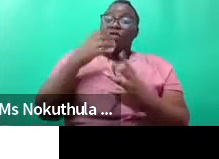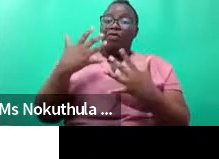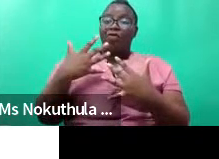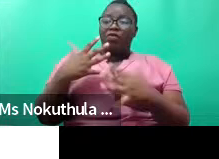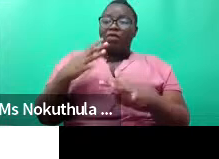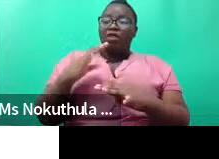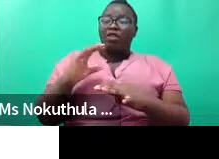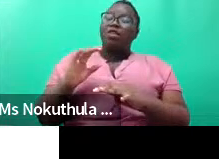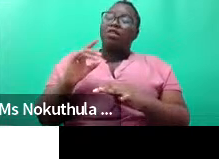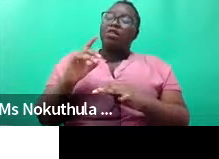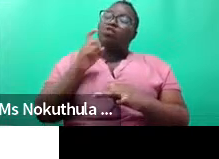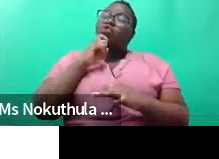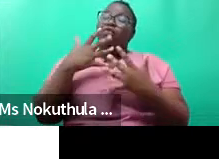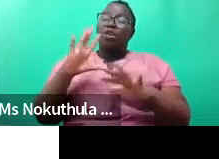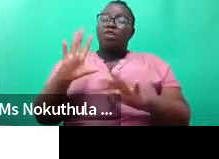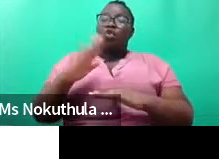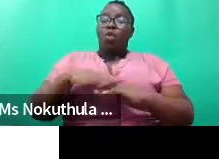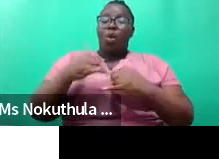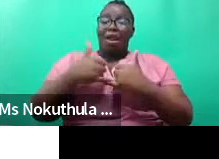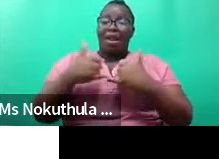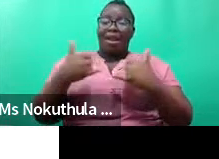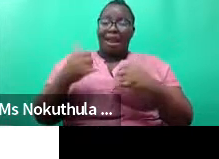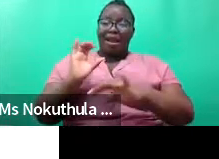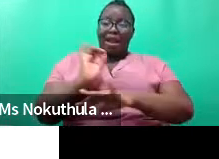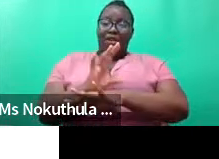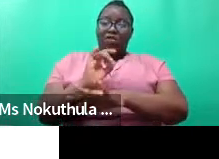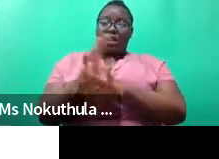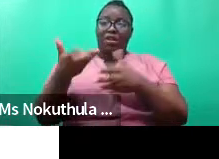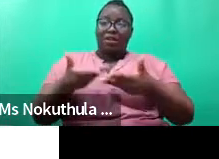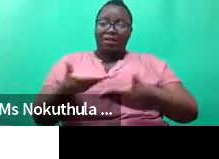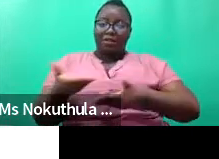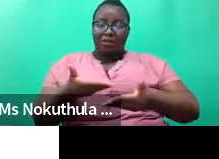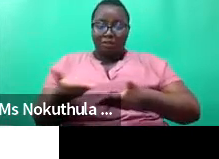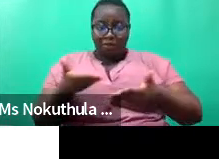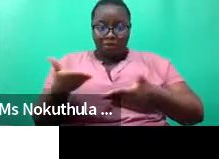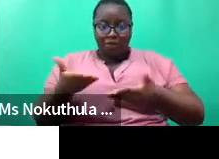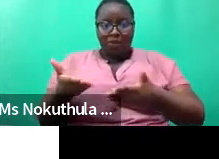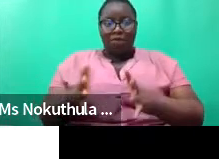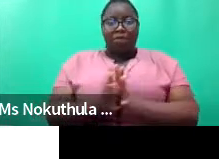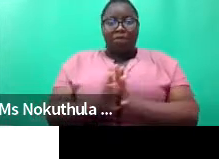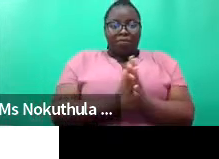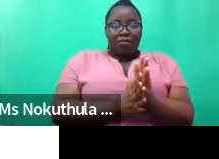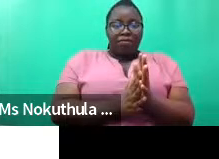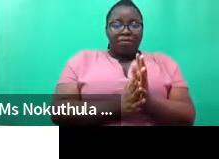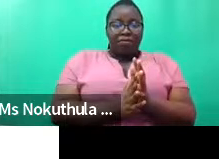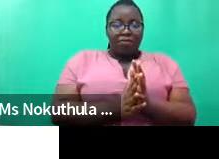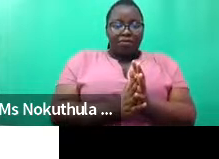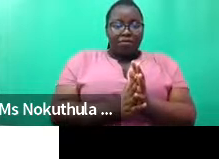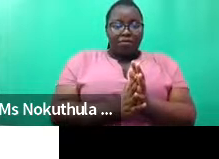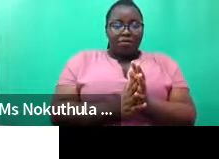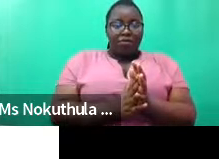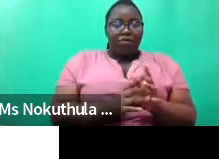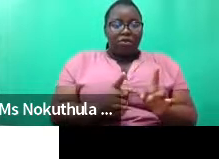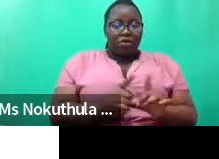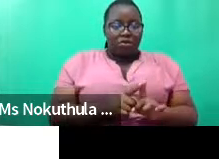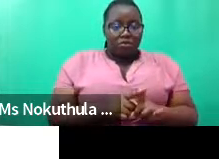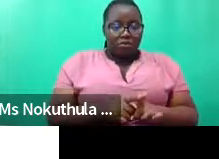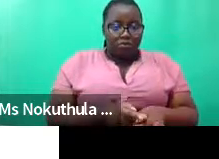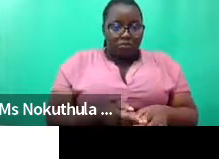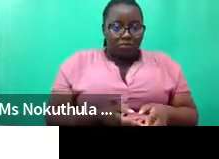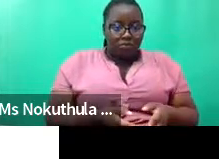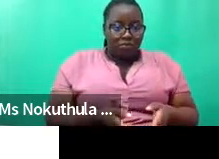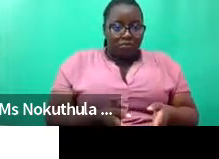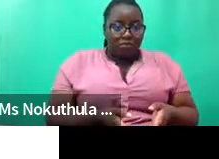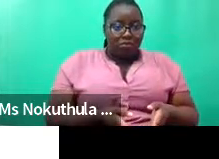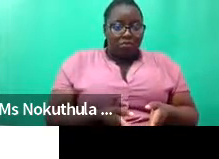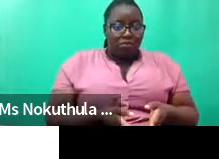during COVID-19. And then the sampling method that I used was prospective sampling.